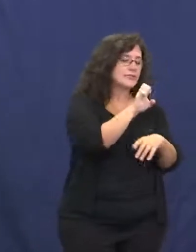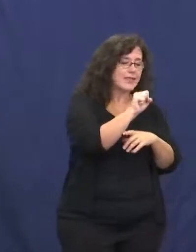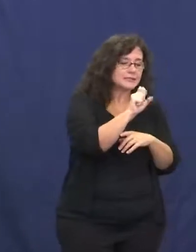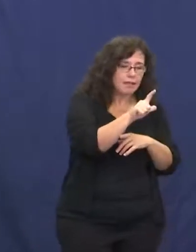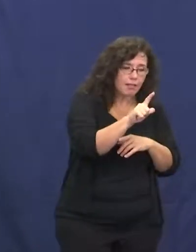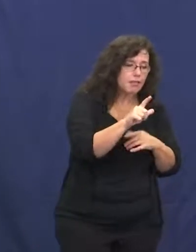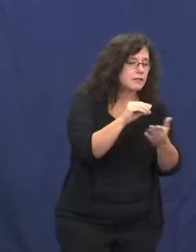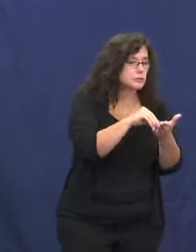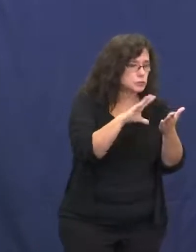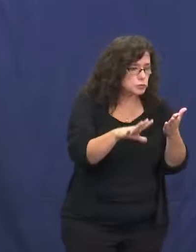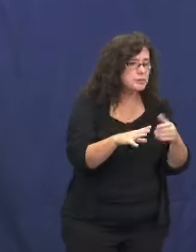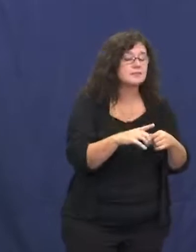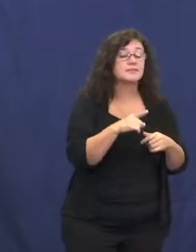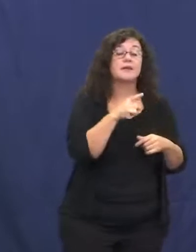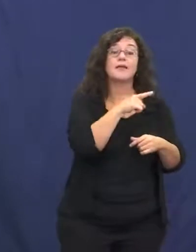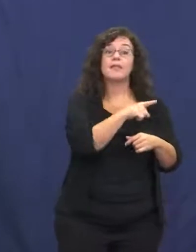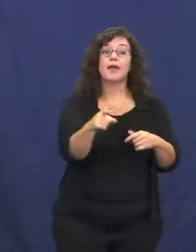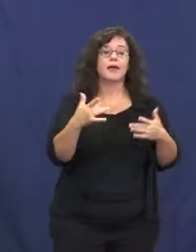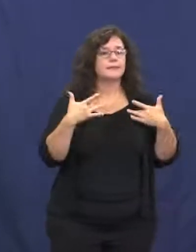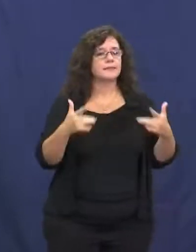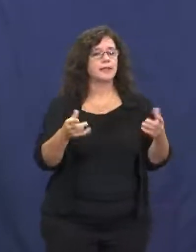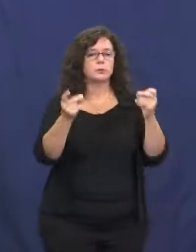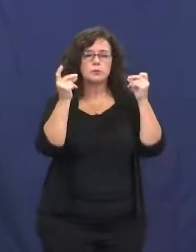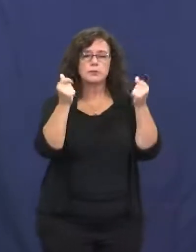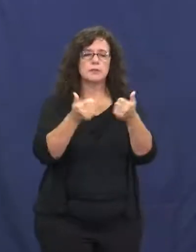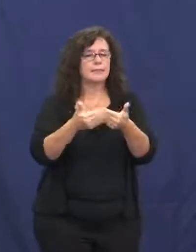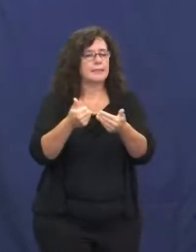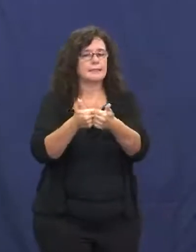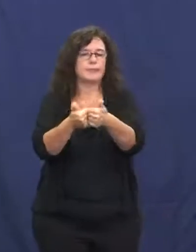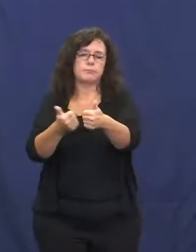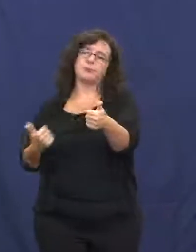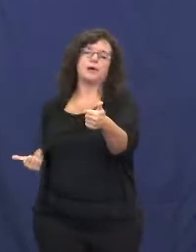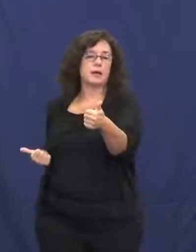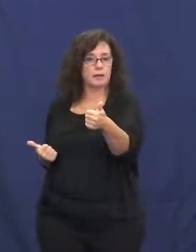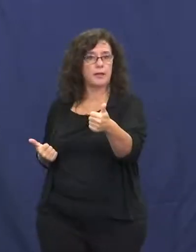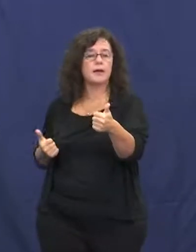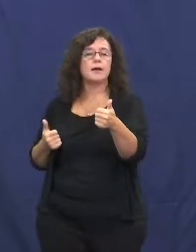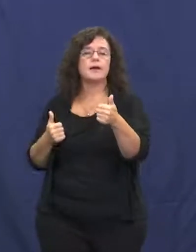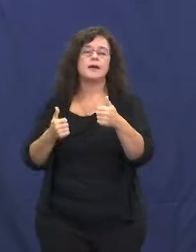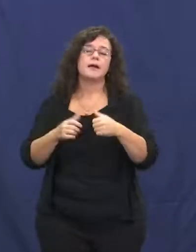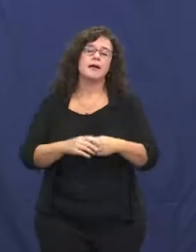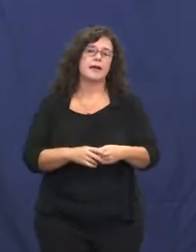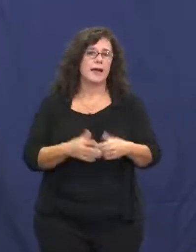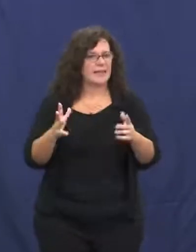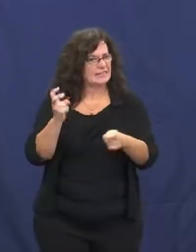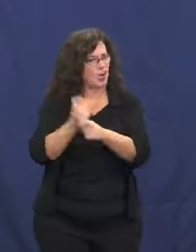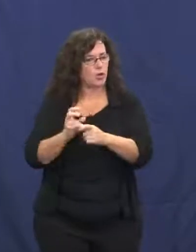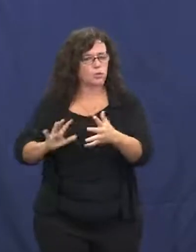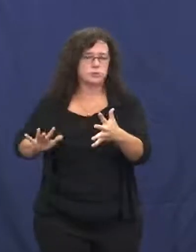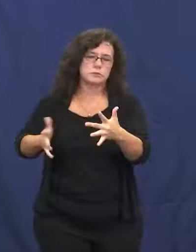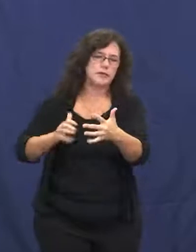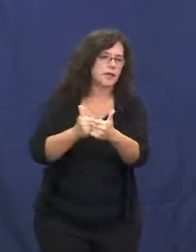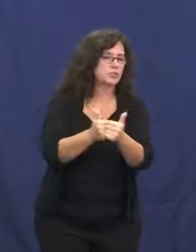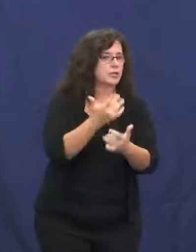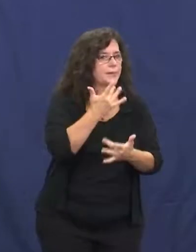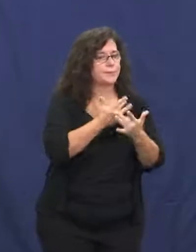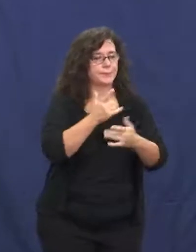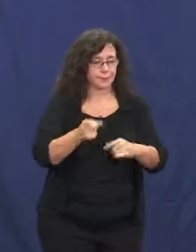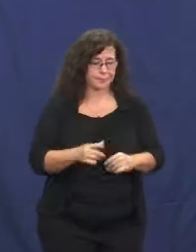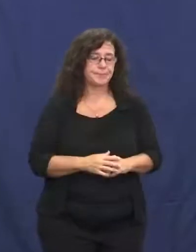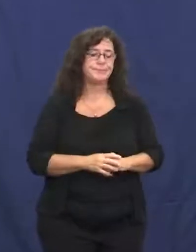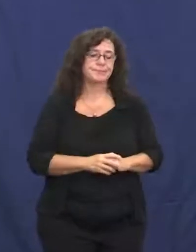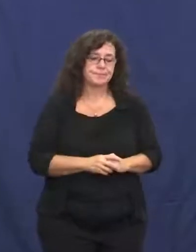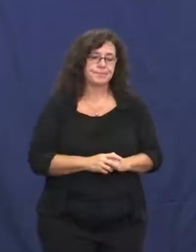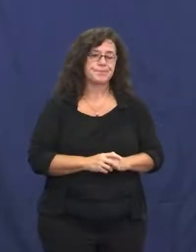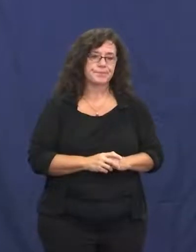of learning loss, and widening the achievement gap. But on the other side of the coin, the last thing we want to do is